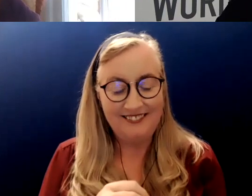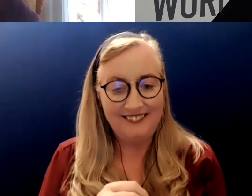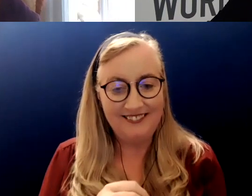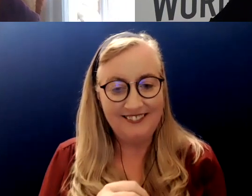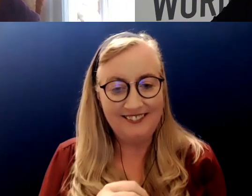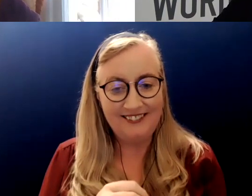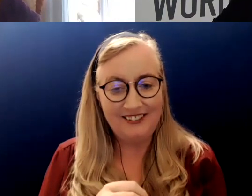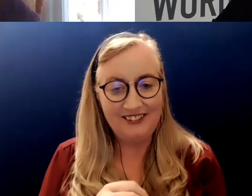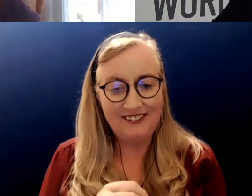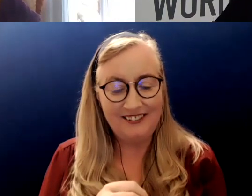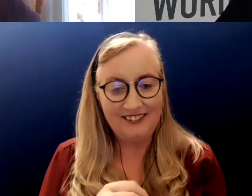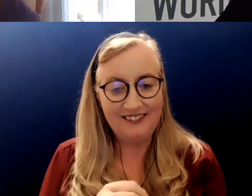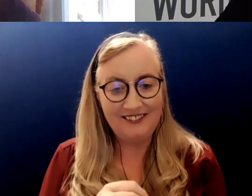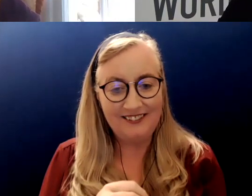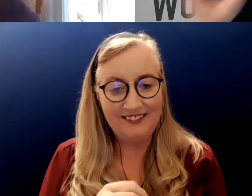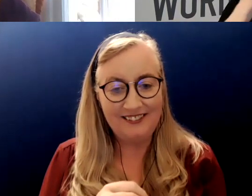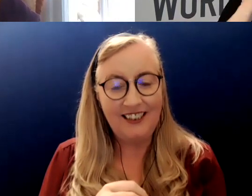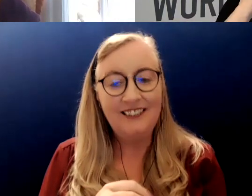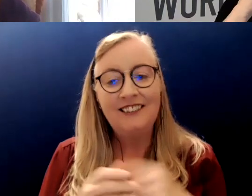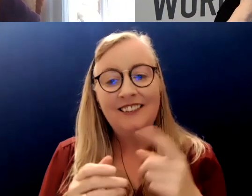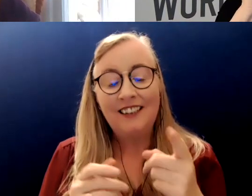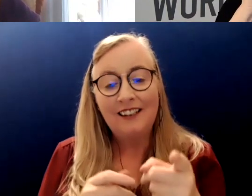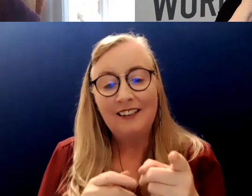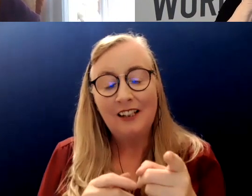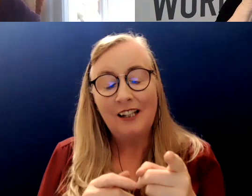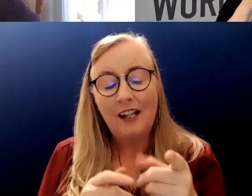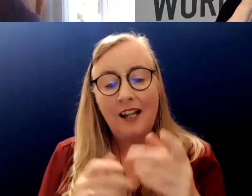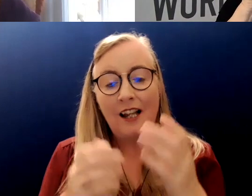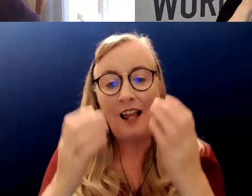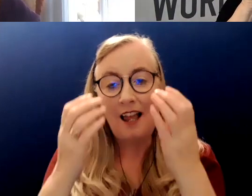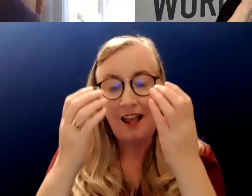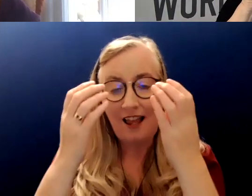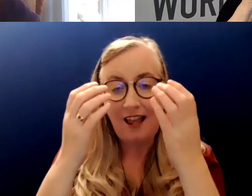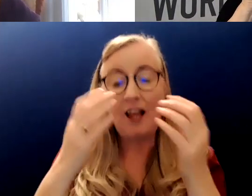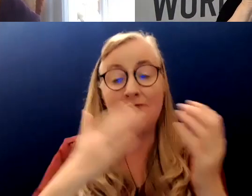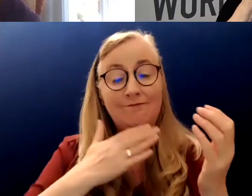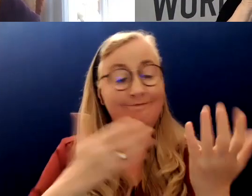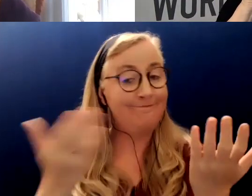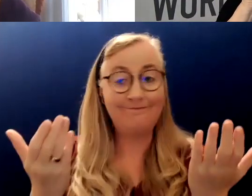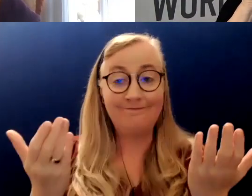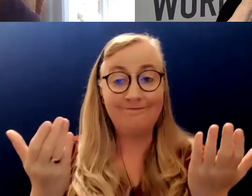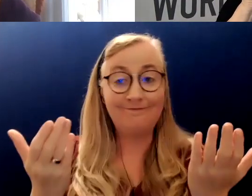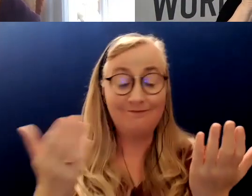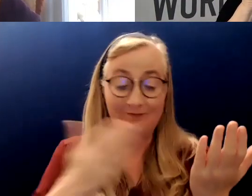I think just that acknowledgement that